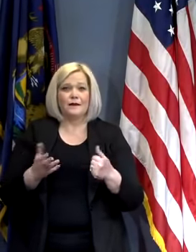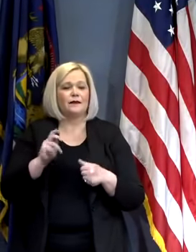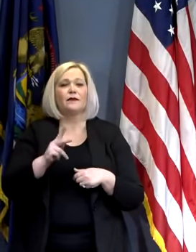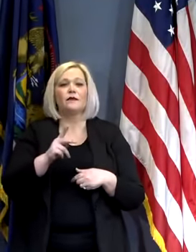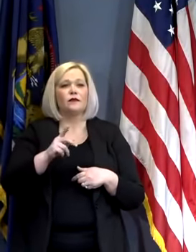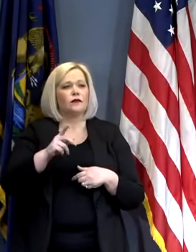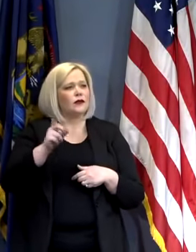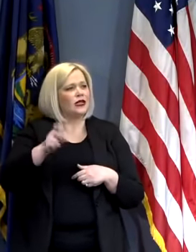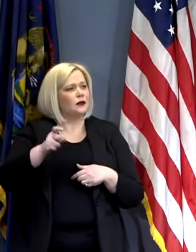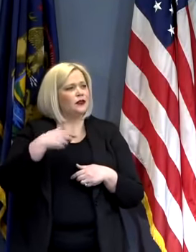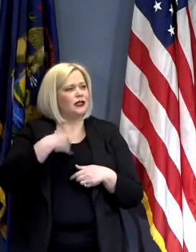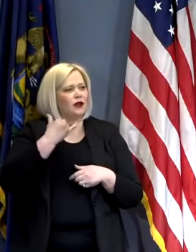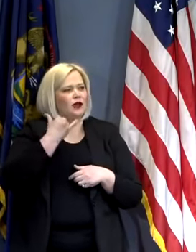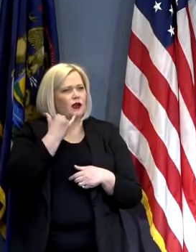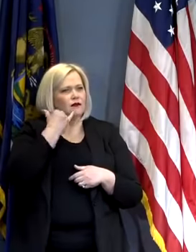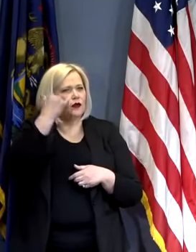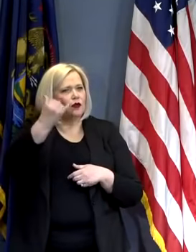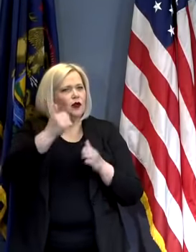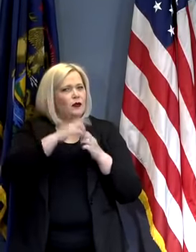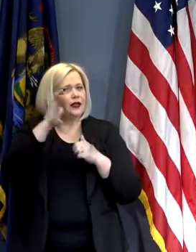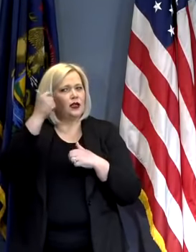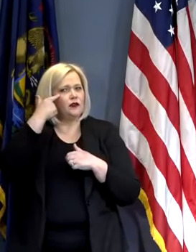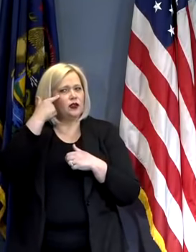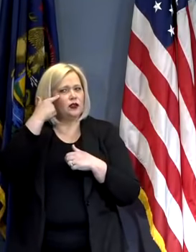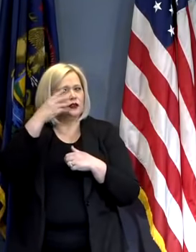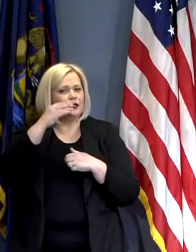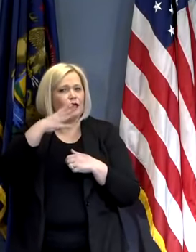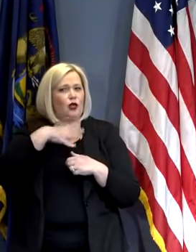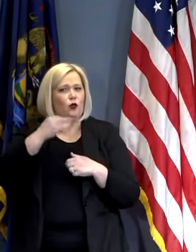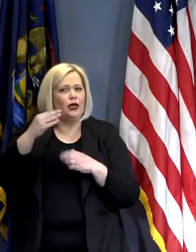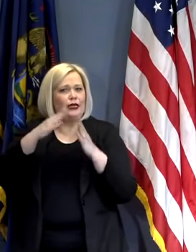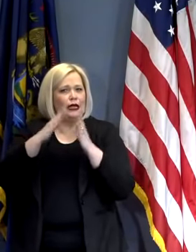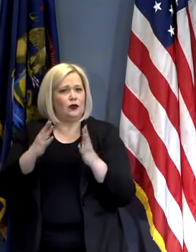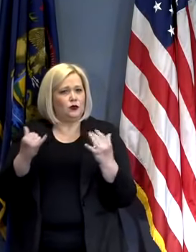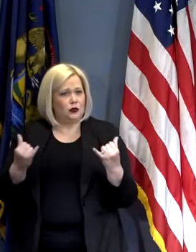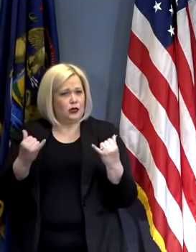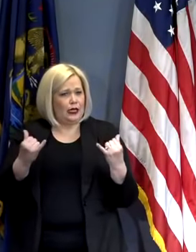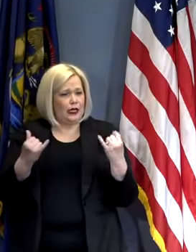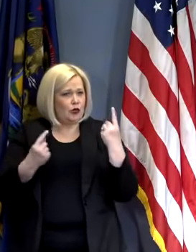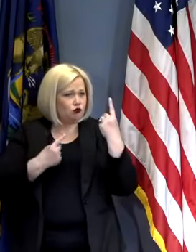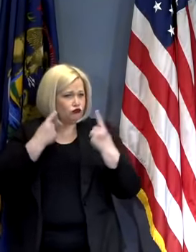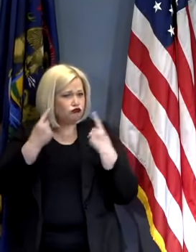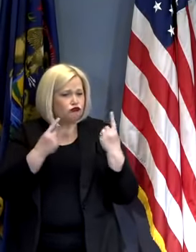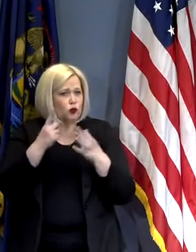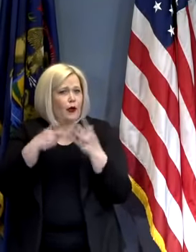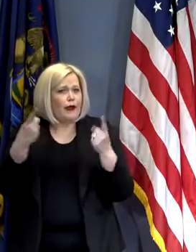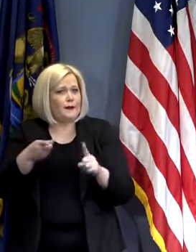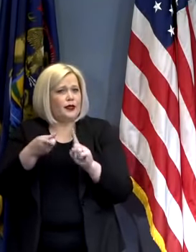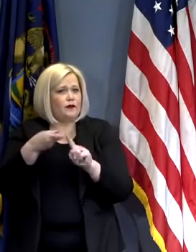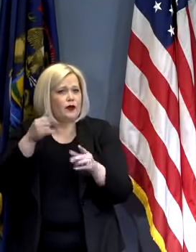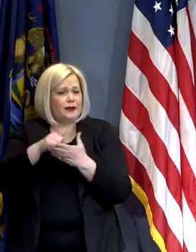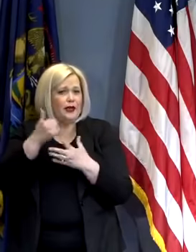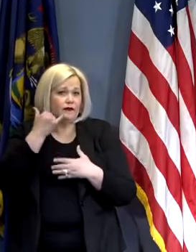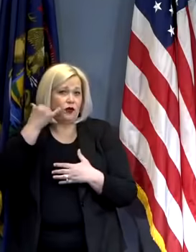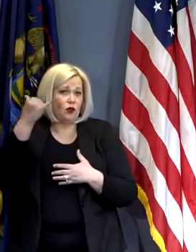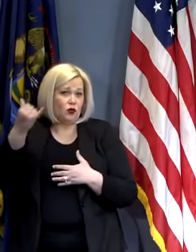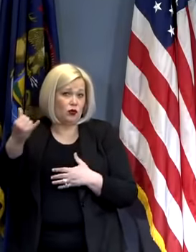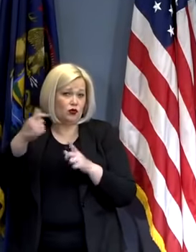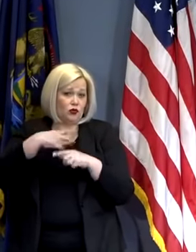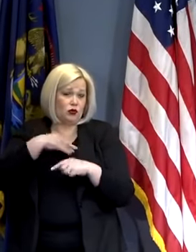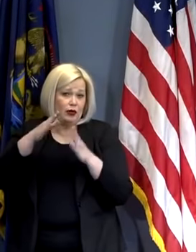there's supposed to be a phone call with governors and the White House today, and we're wondering what came out of that phone call and what, if anything,